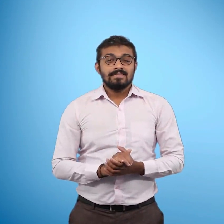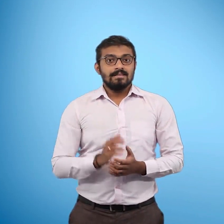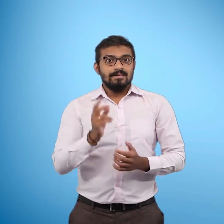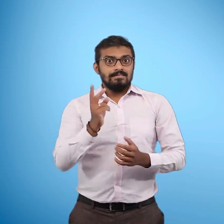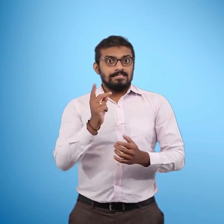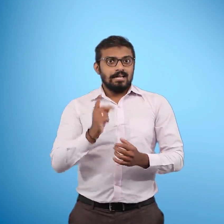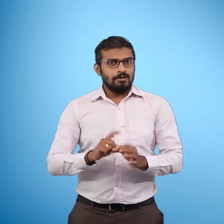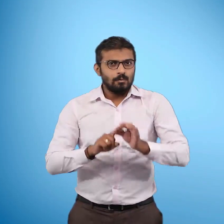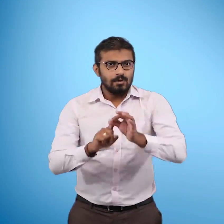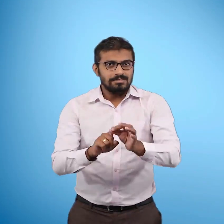2.